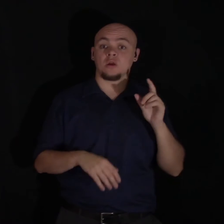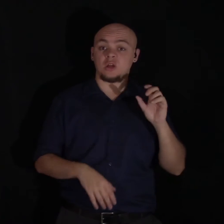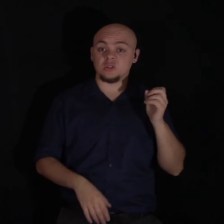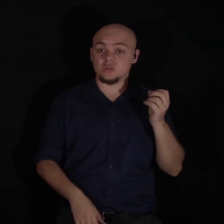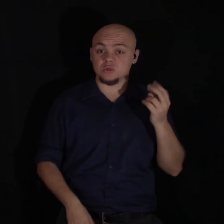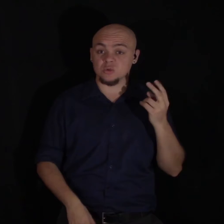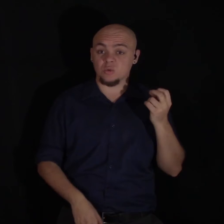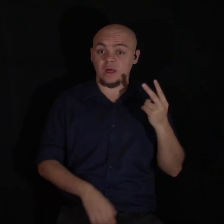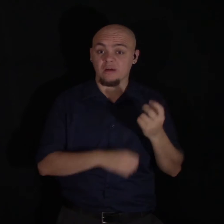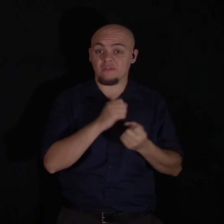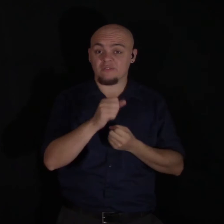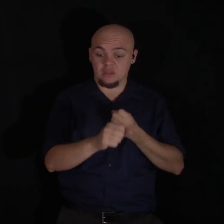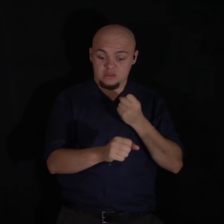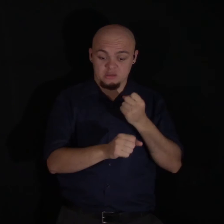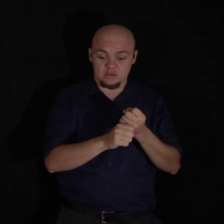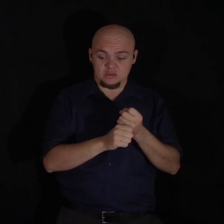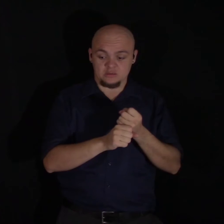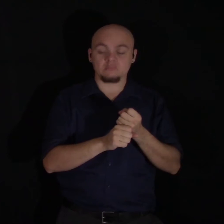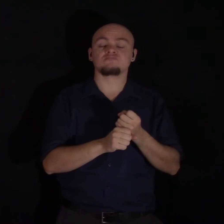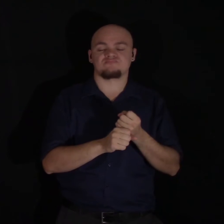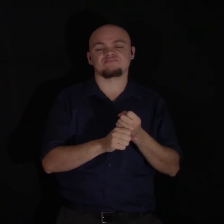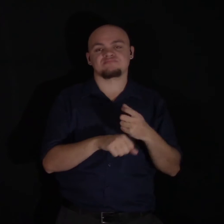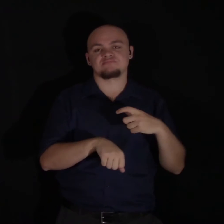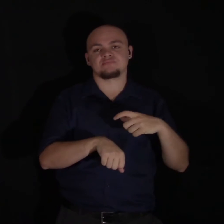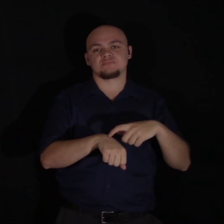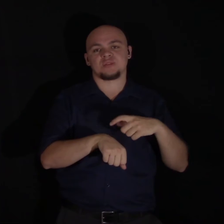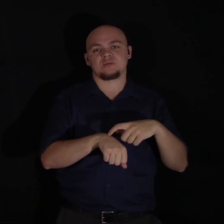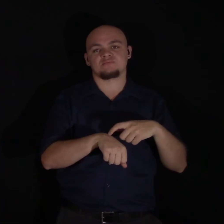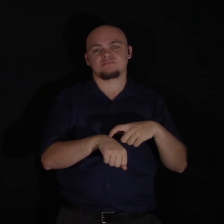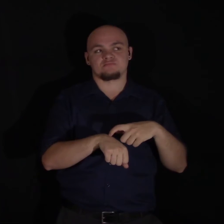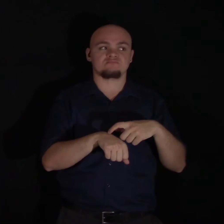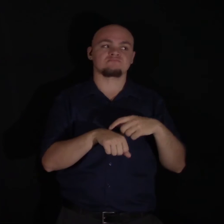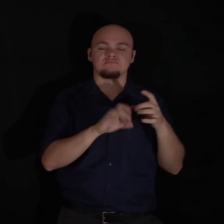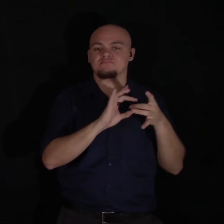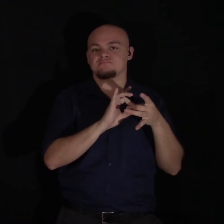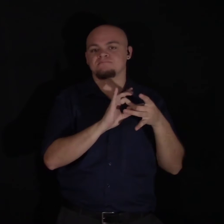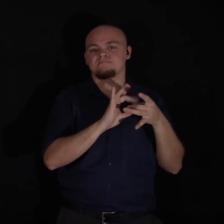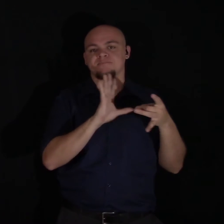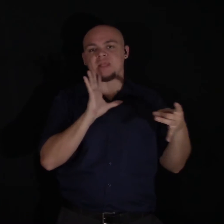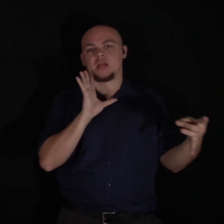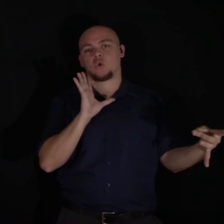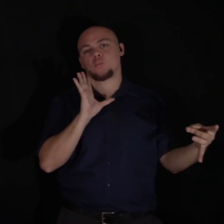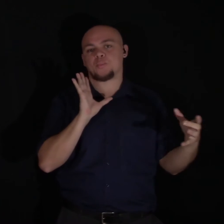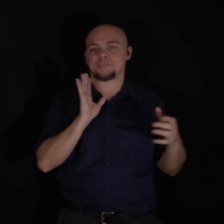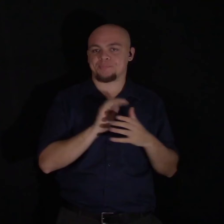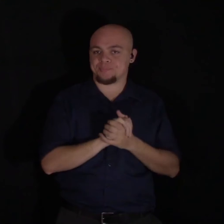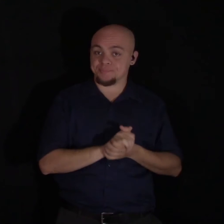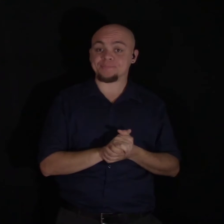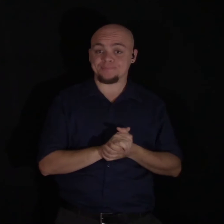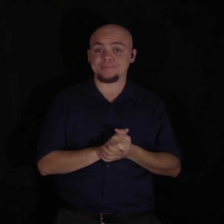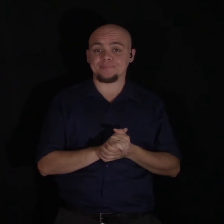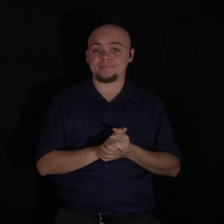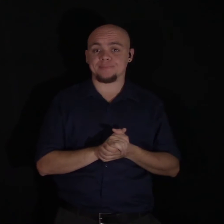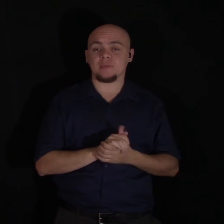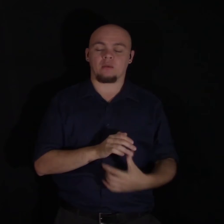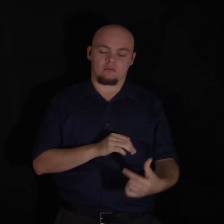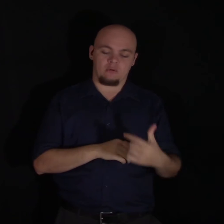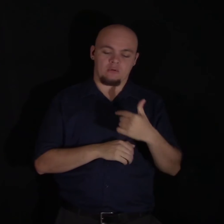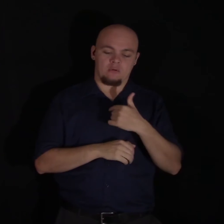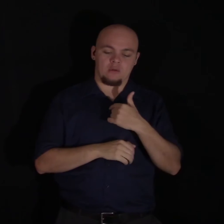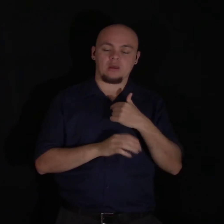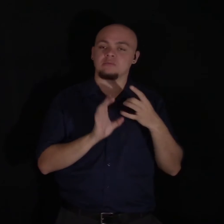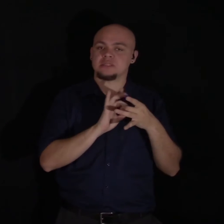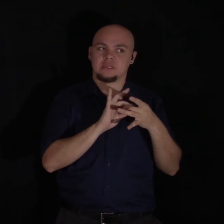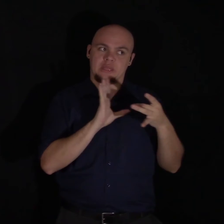12 years, it was time to let go. See, I had to let go